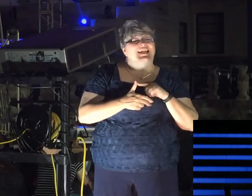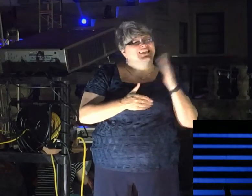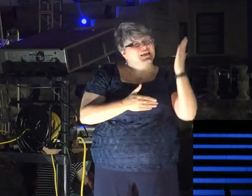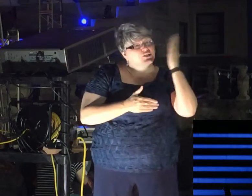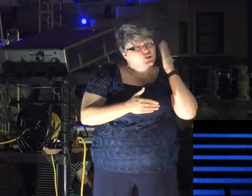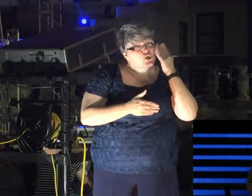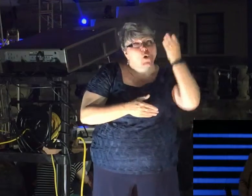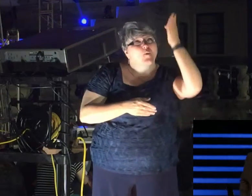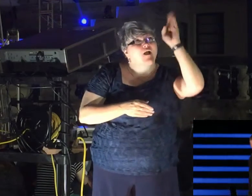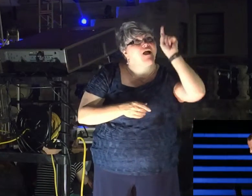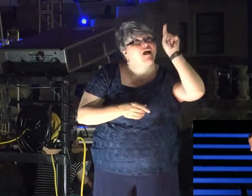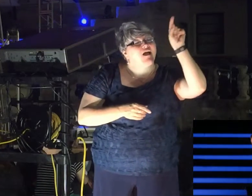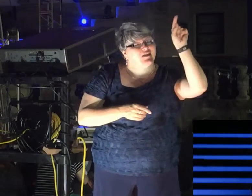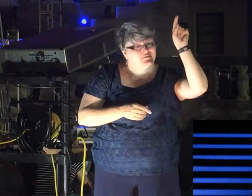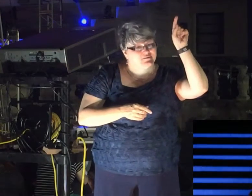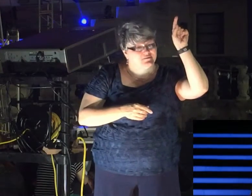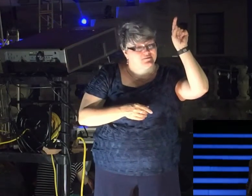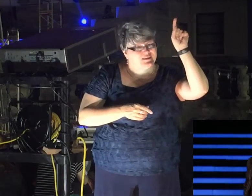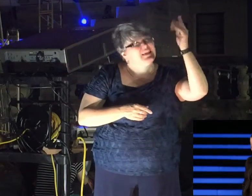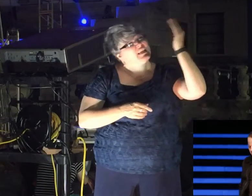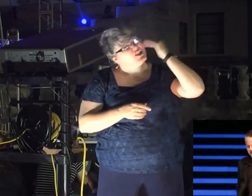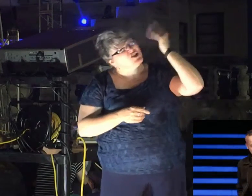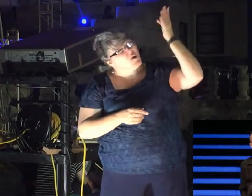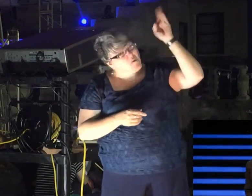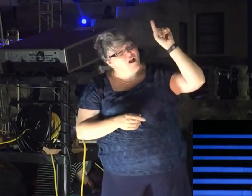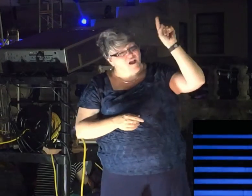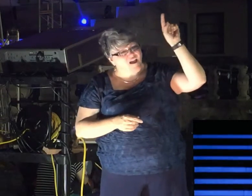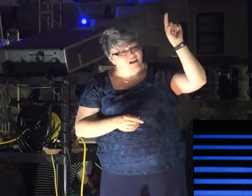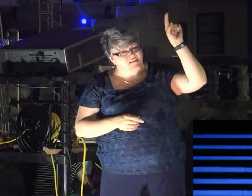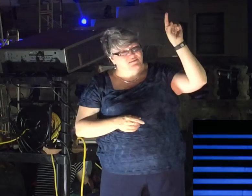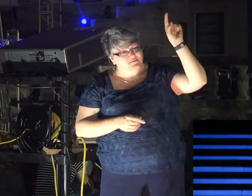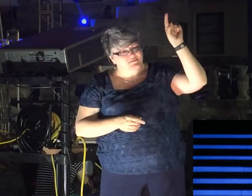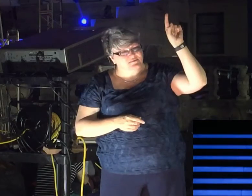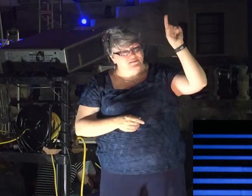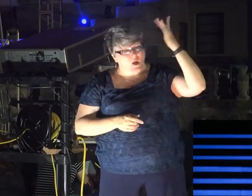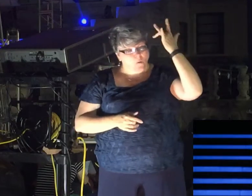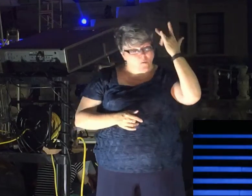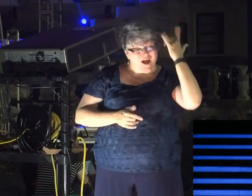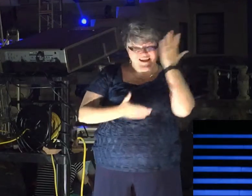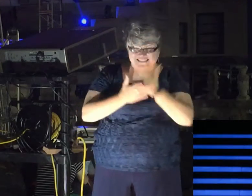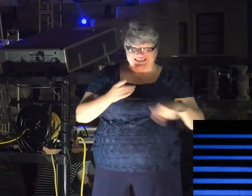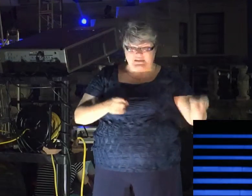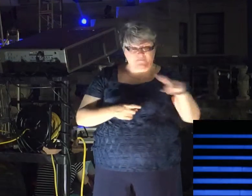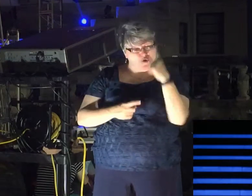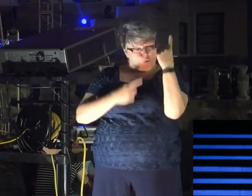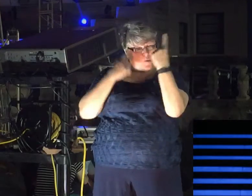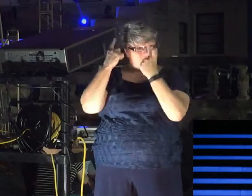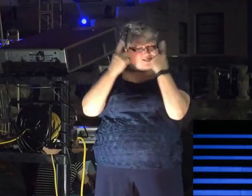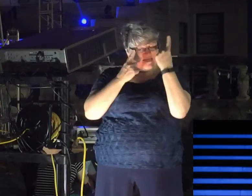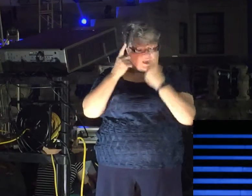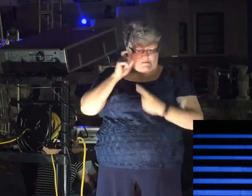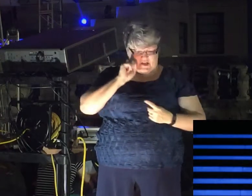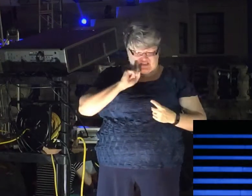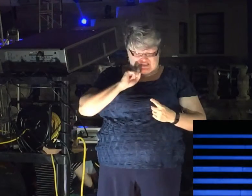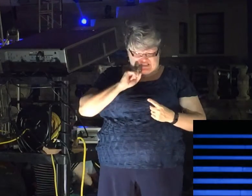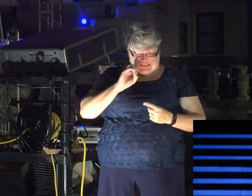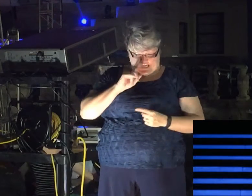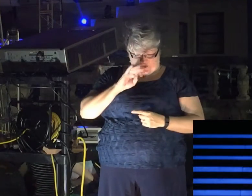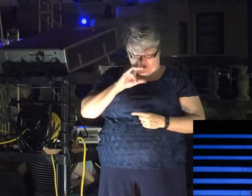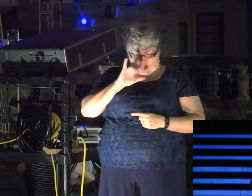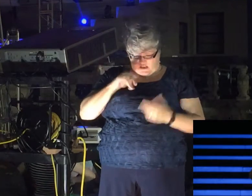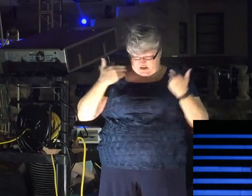you is get to know your God. Get to know him. Because some of you, when you think about